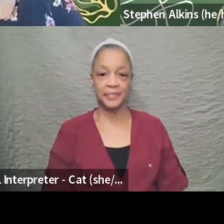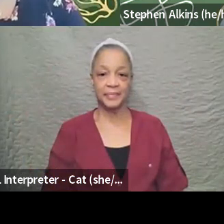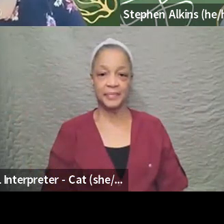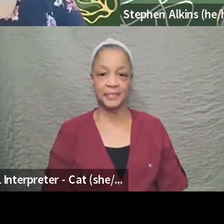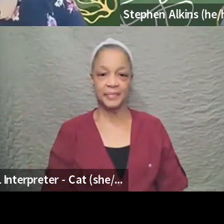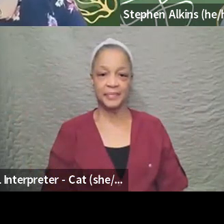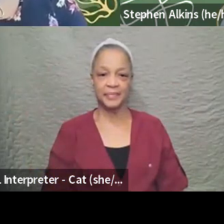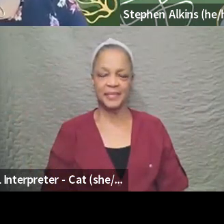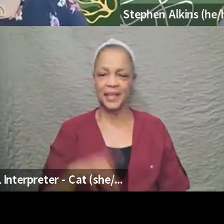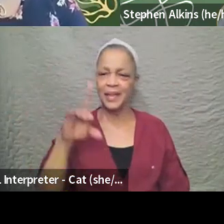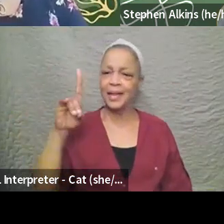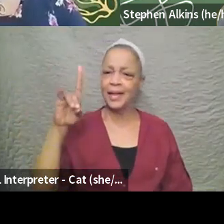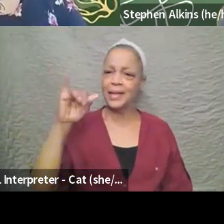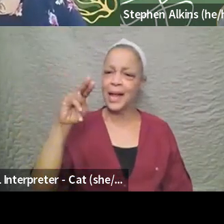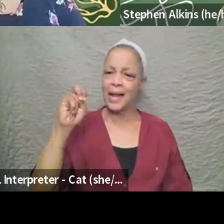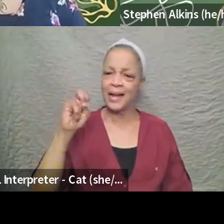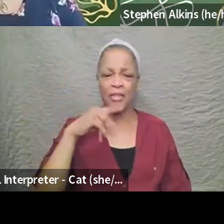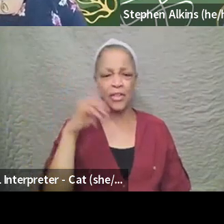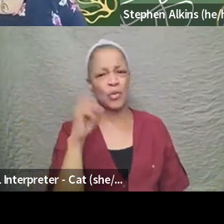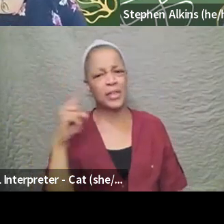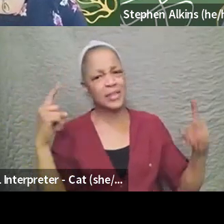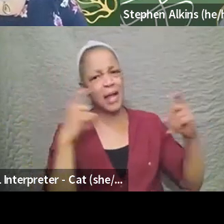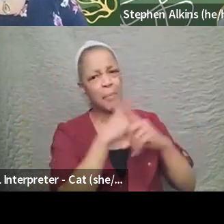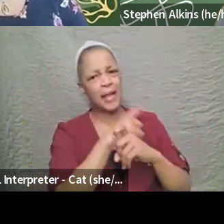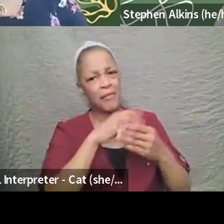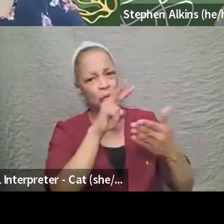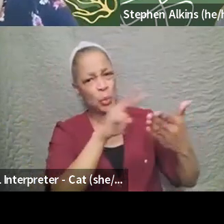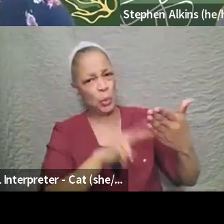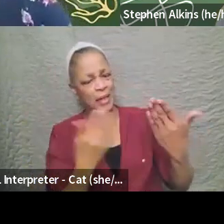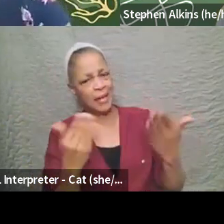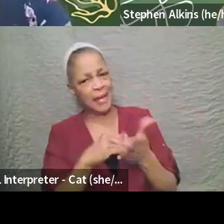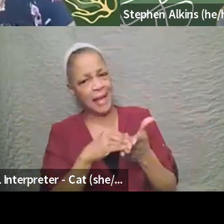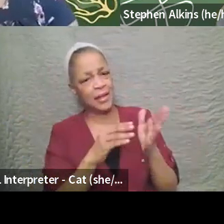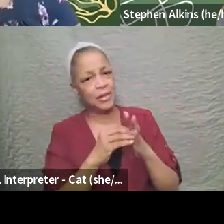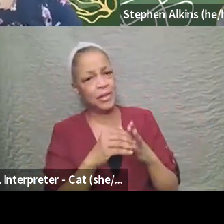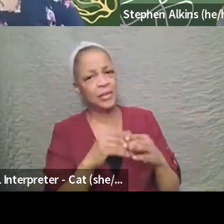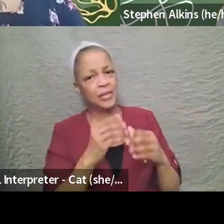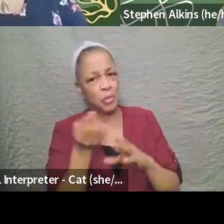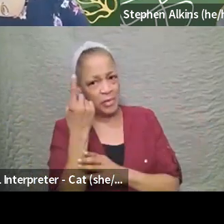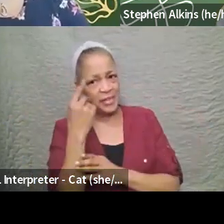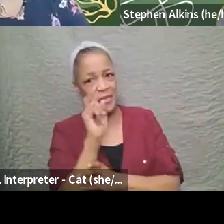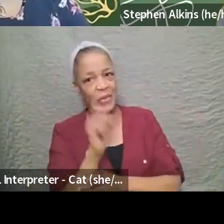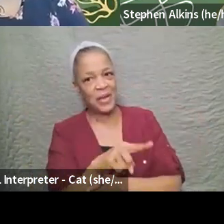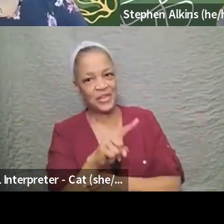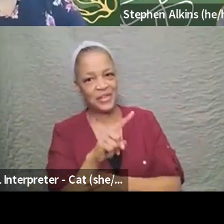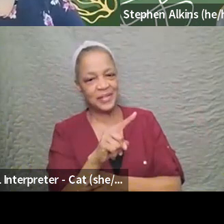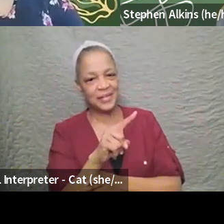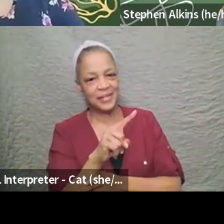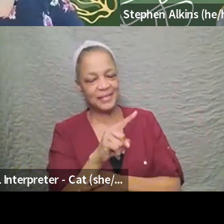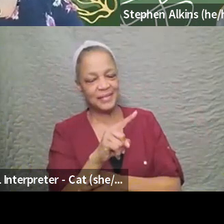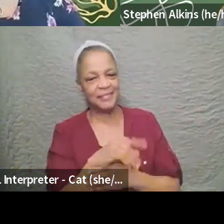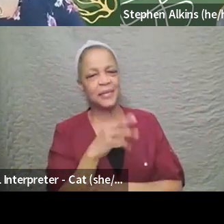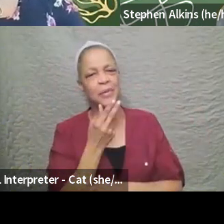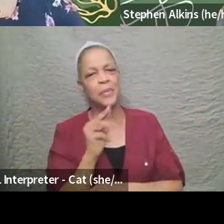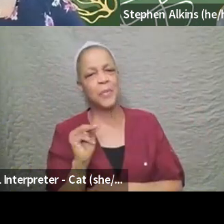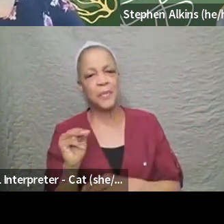It's a complicated one, and I think I have to read it again to make sure I understand the question. So, yeah,